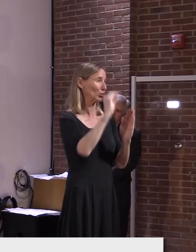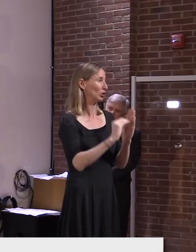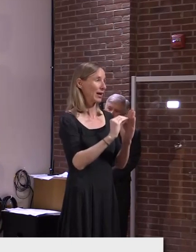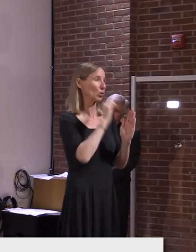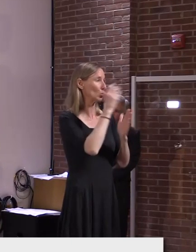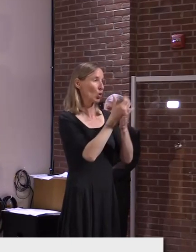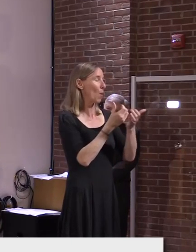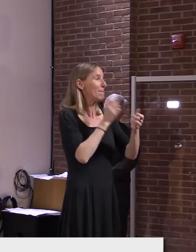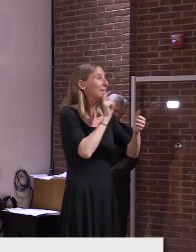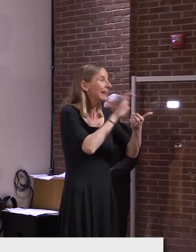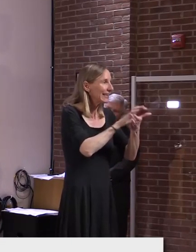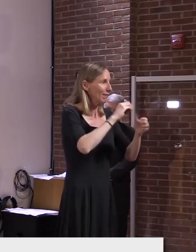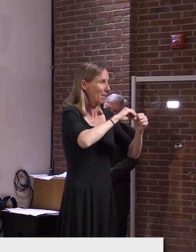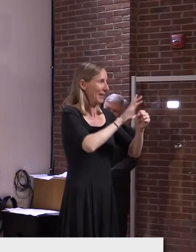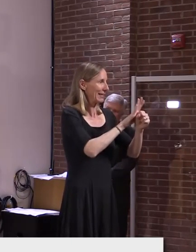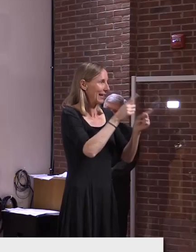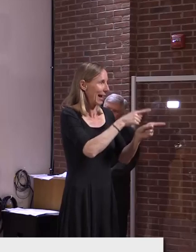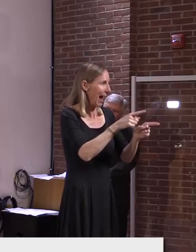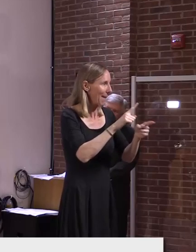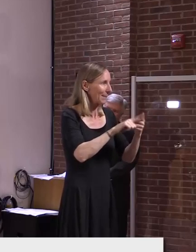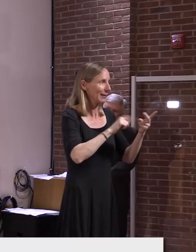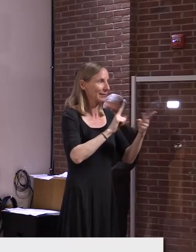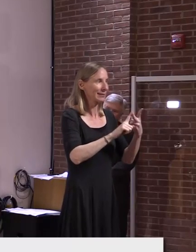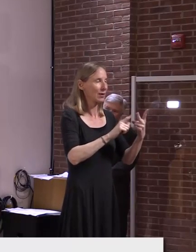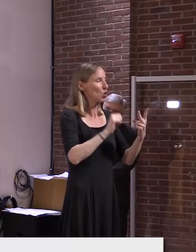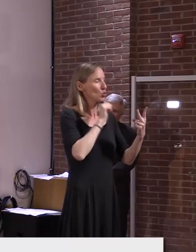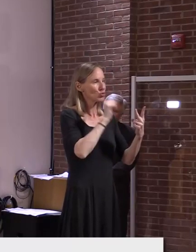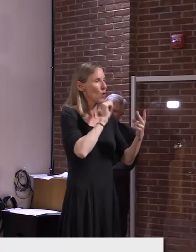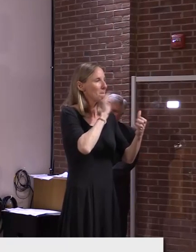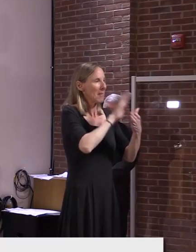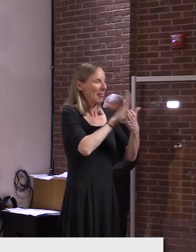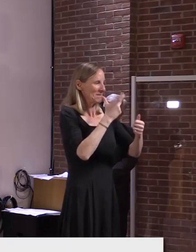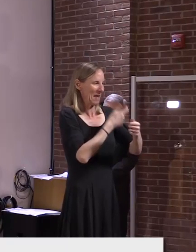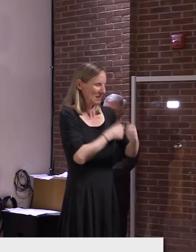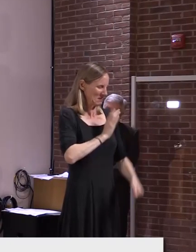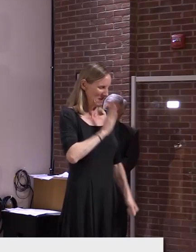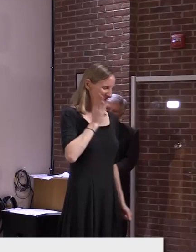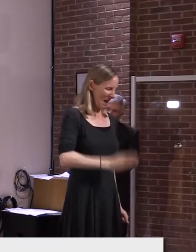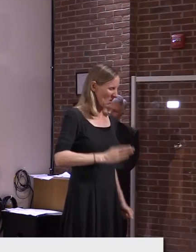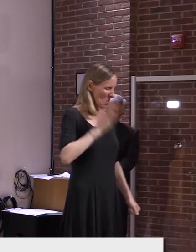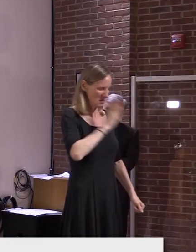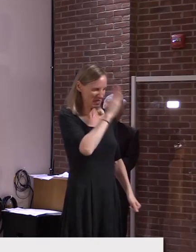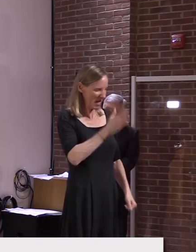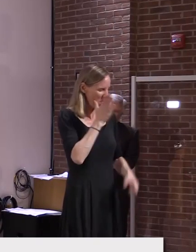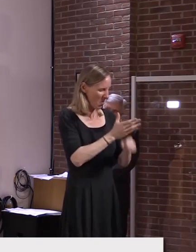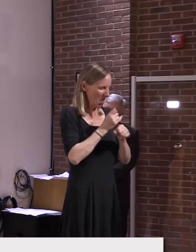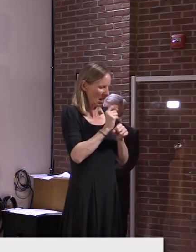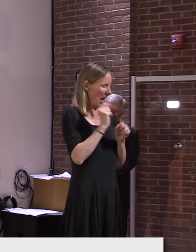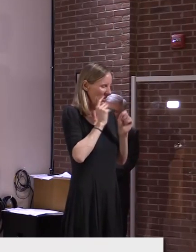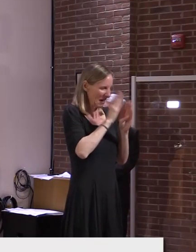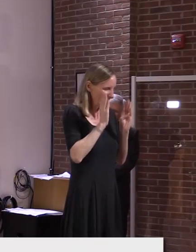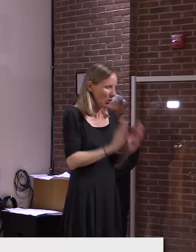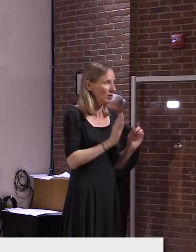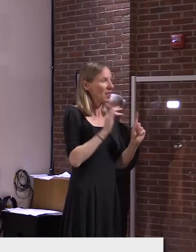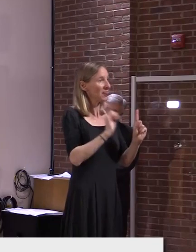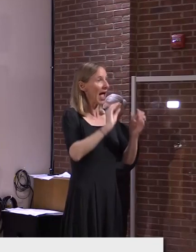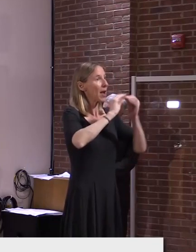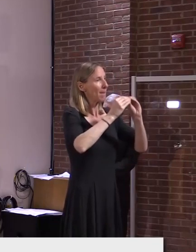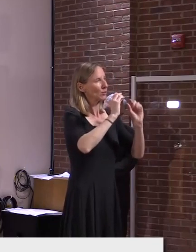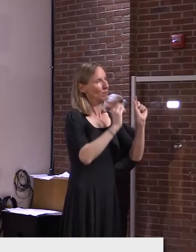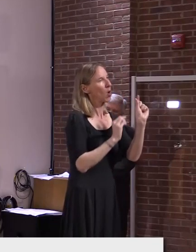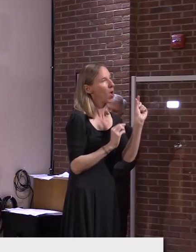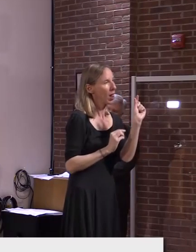in the pandemic or just don't believe in the vaccine and will never get it. That's a very, very small number. And a